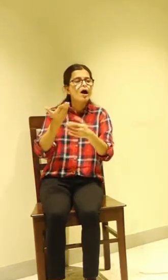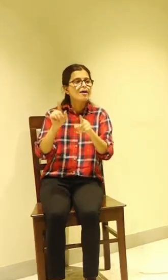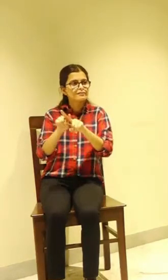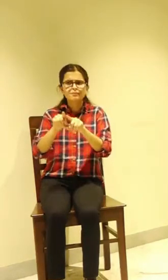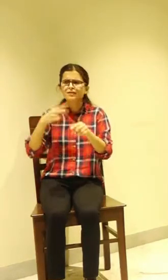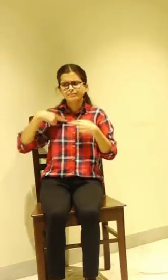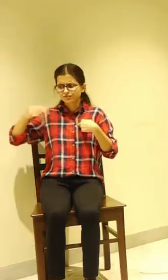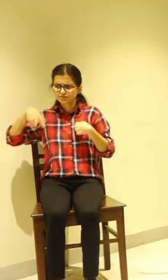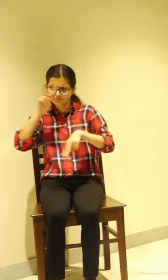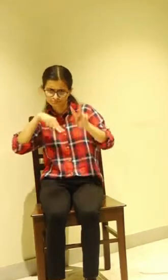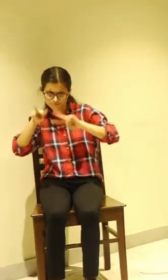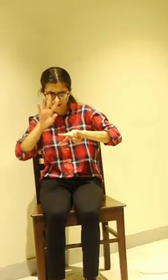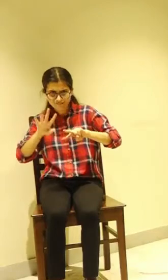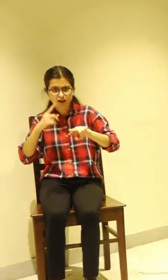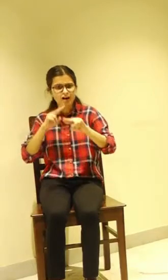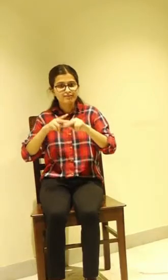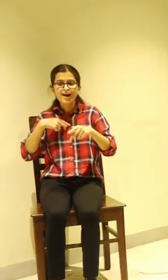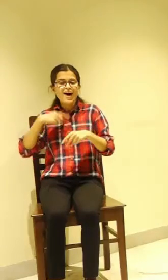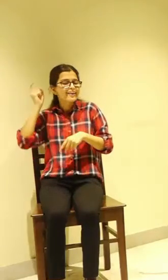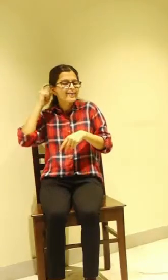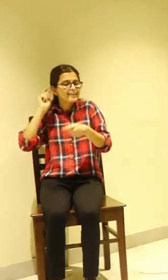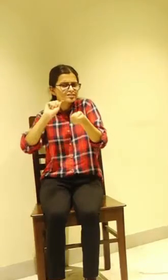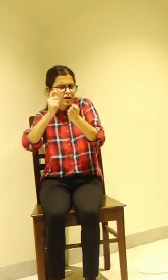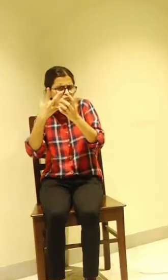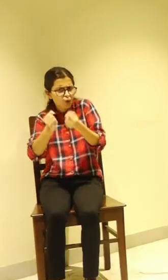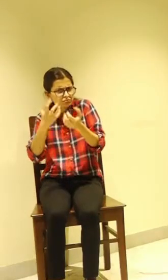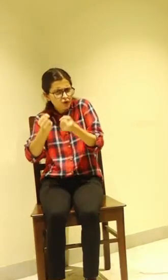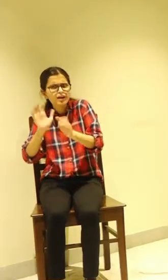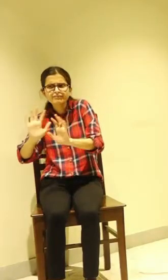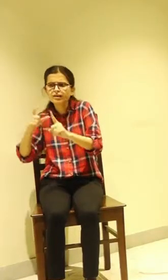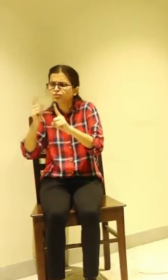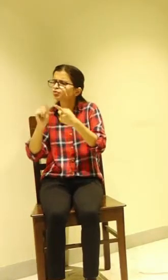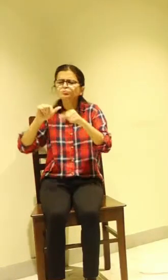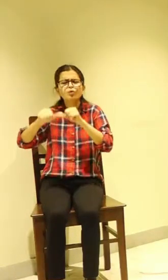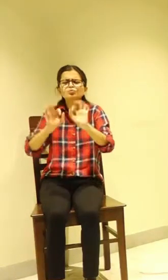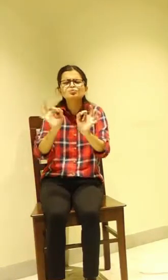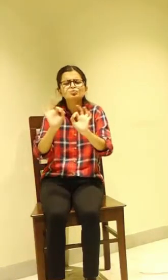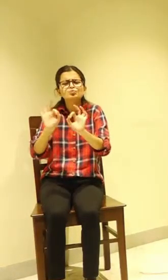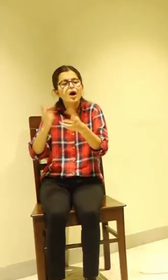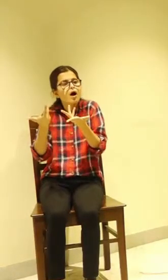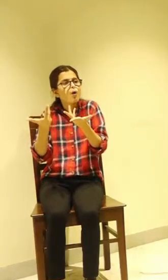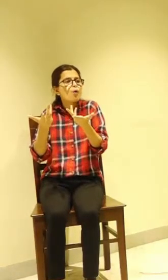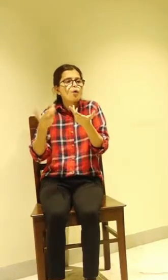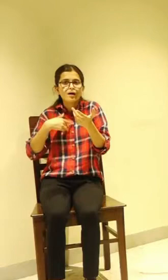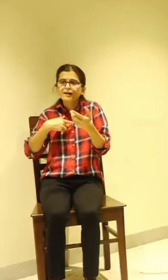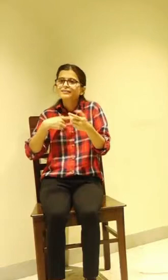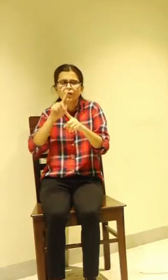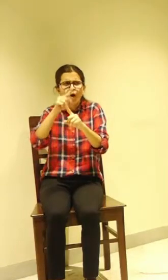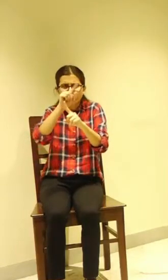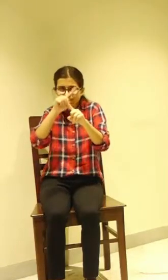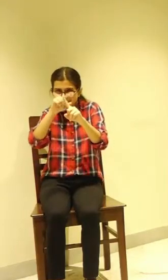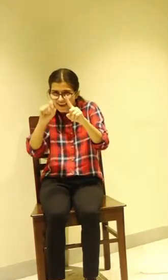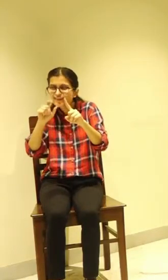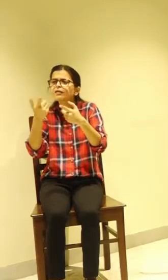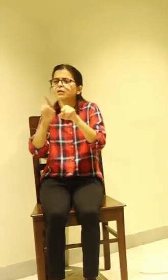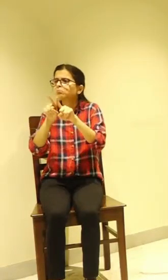things, that of course if they changed it, their intention was to have nothing of due process. No 1 out of 10 fraction of due process